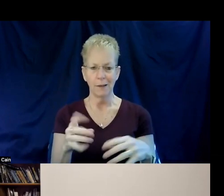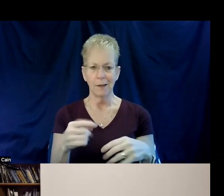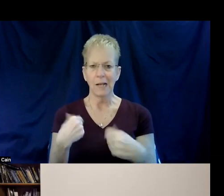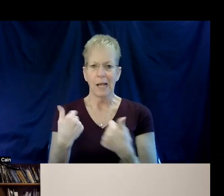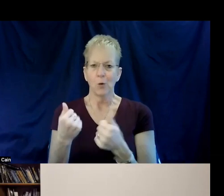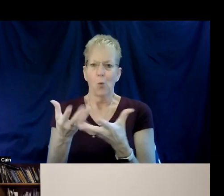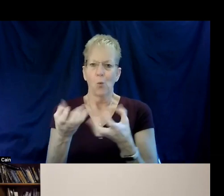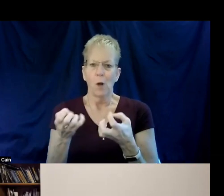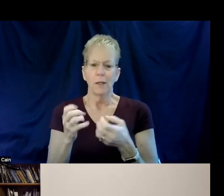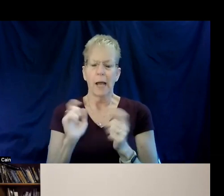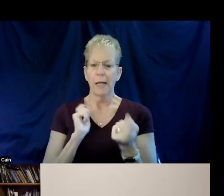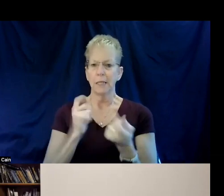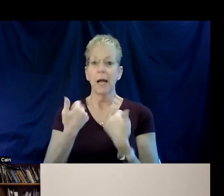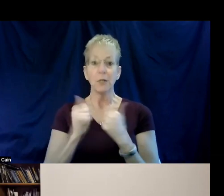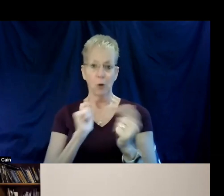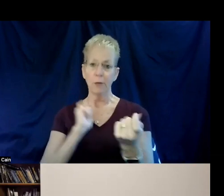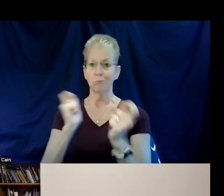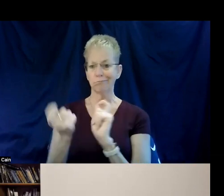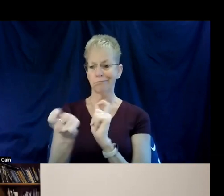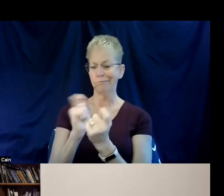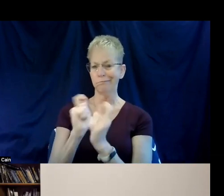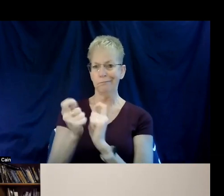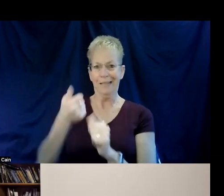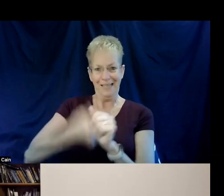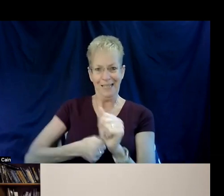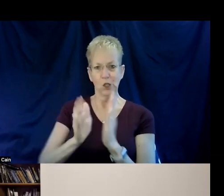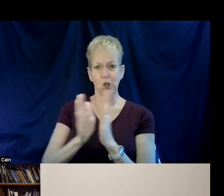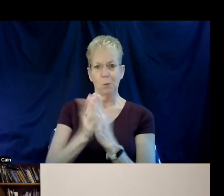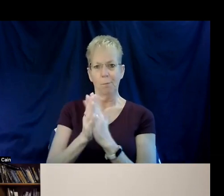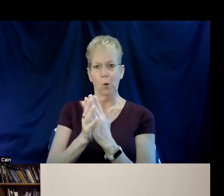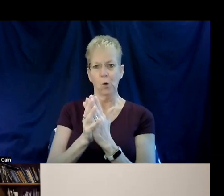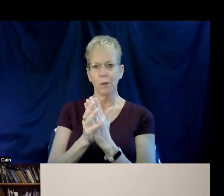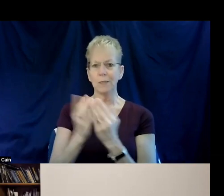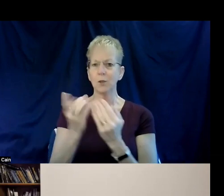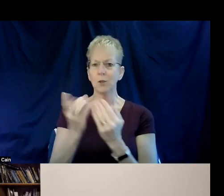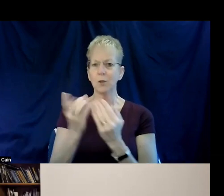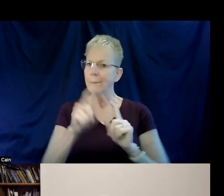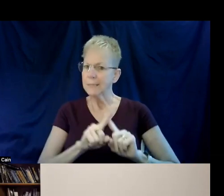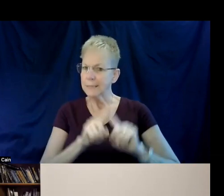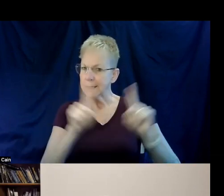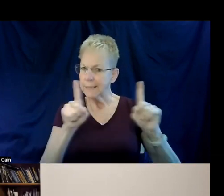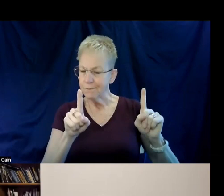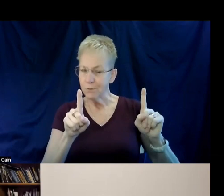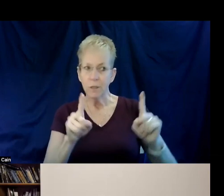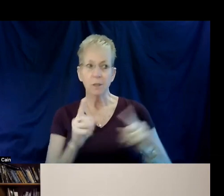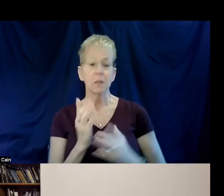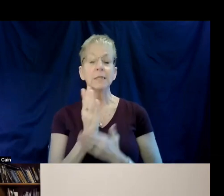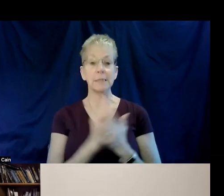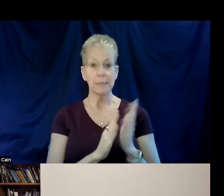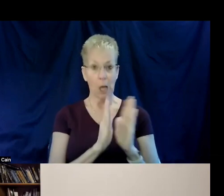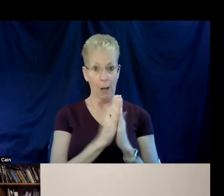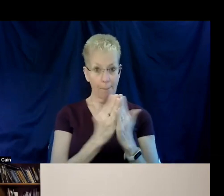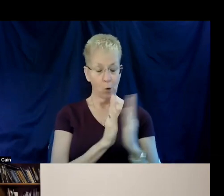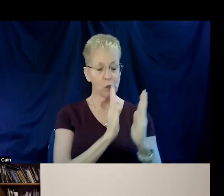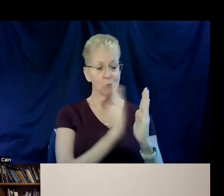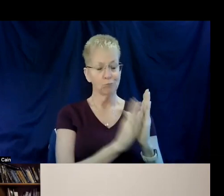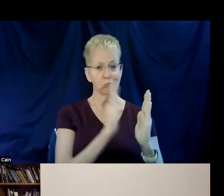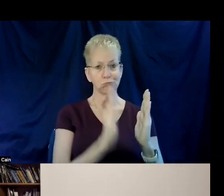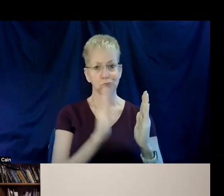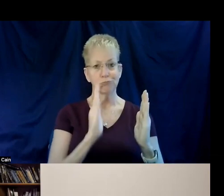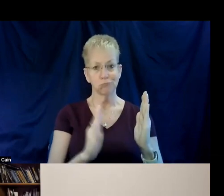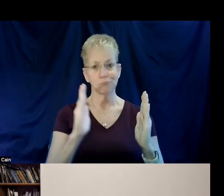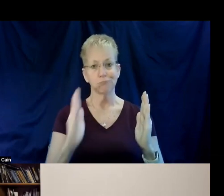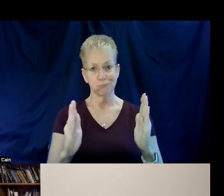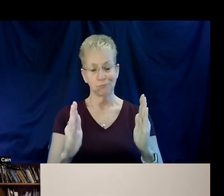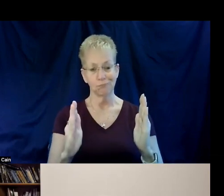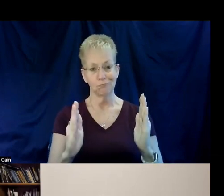do is modulate each book so that it's somewhat different. There are a few books that kind of went in order, and there